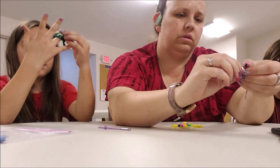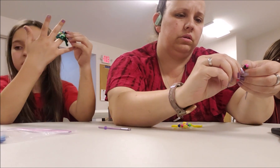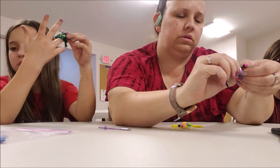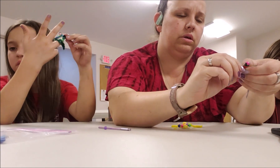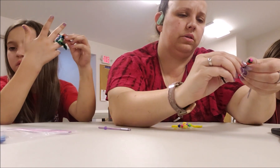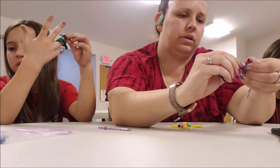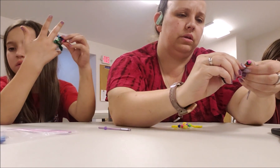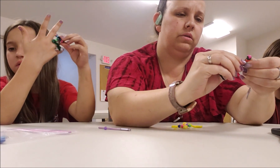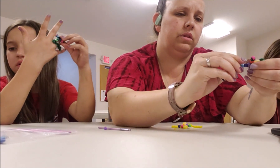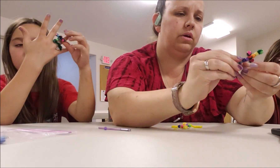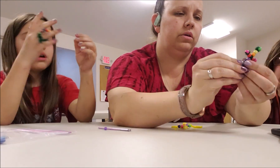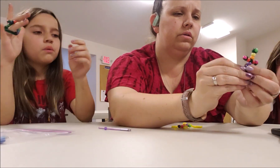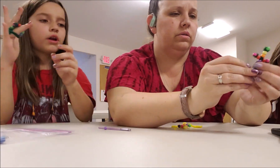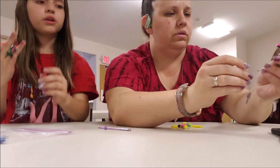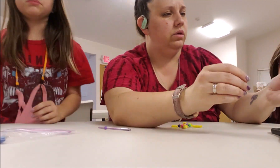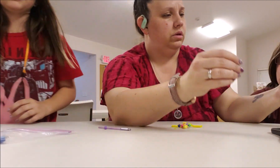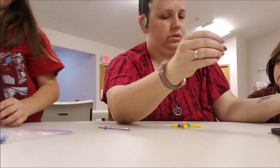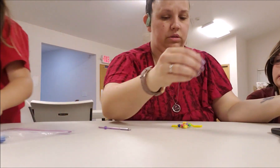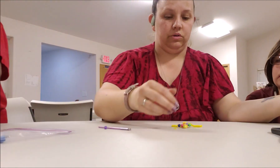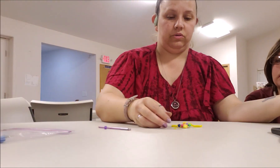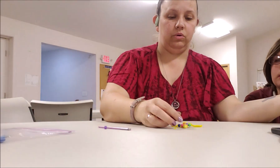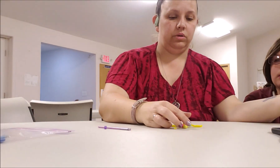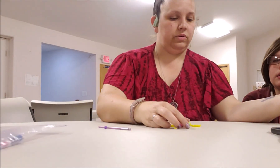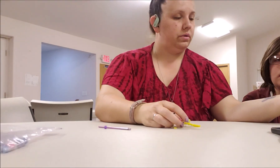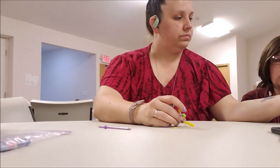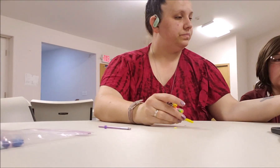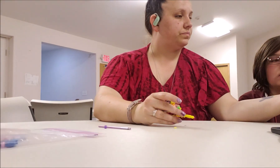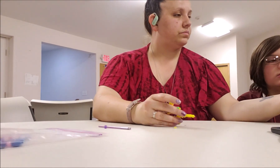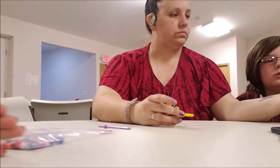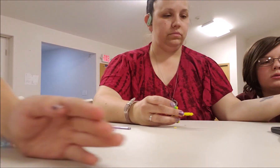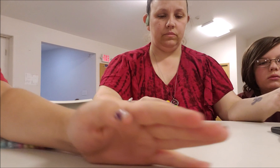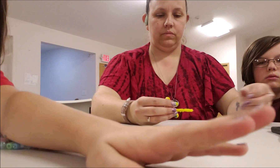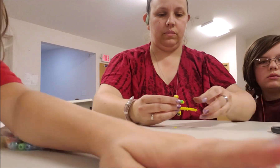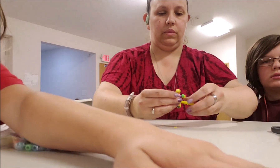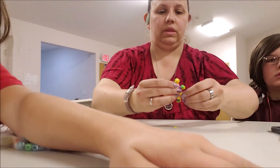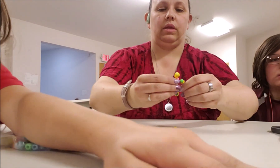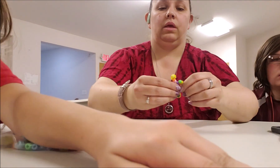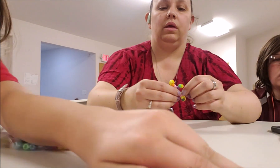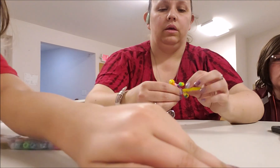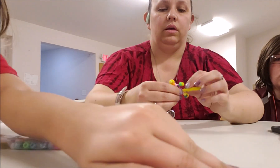and tuck that in there. Why are beads There's flying yours. everywhere?